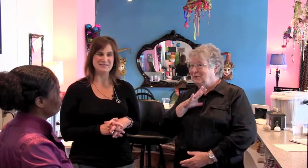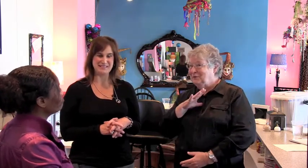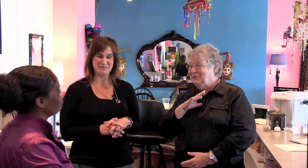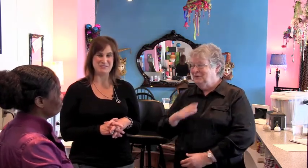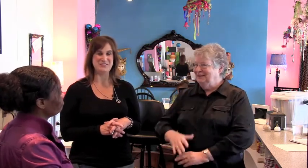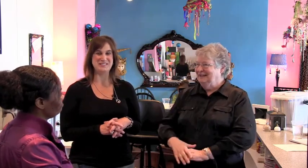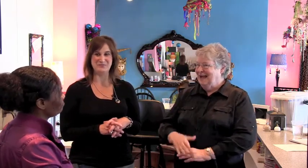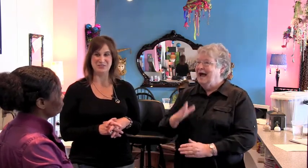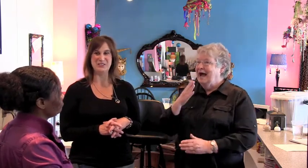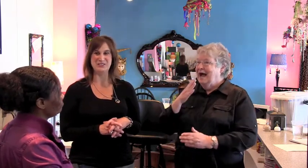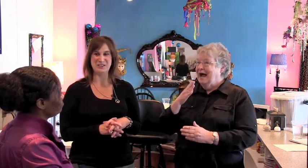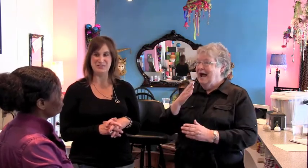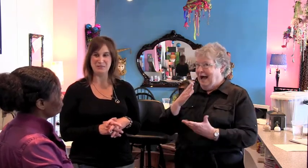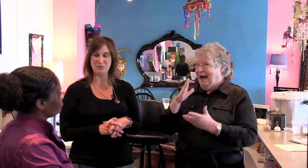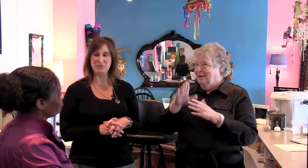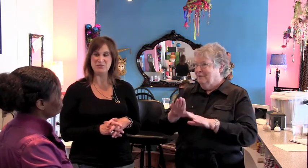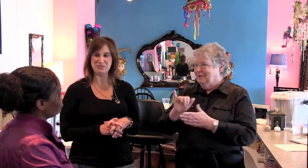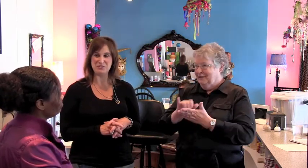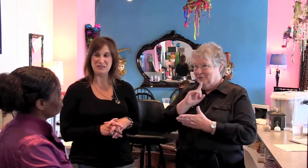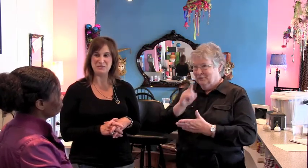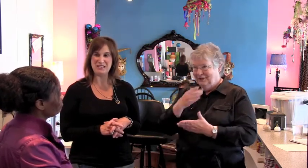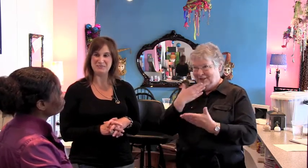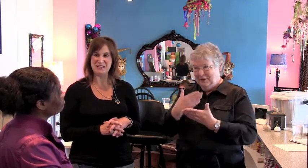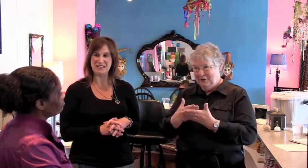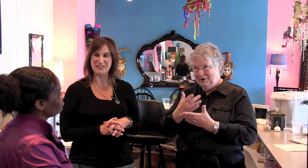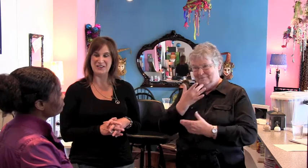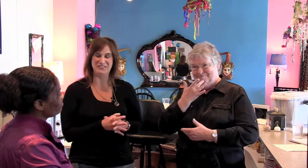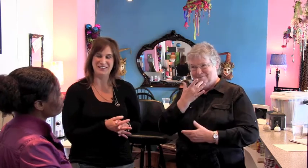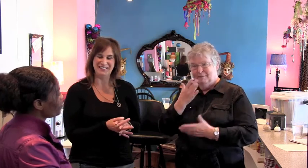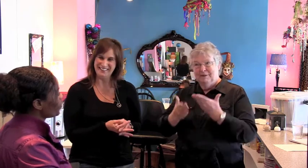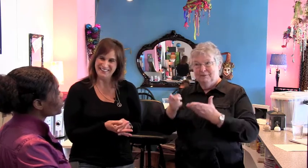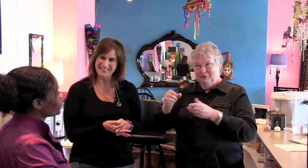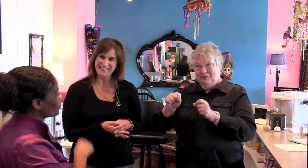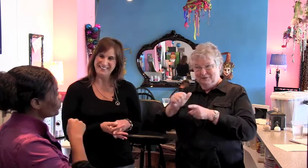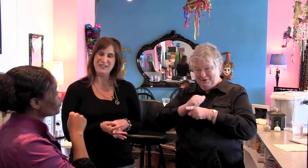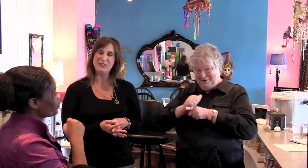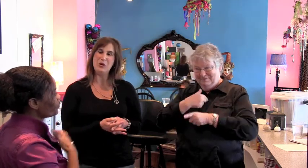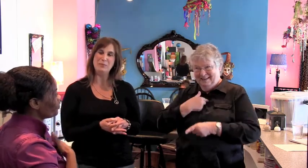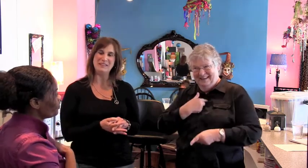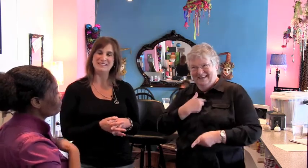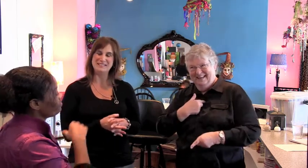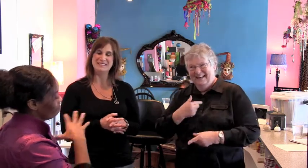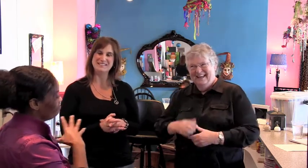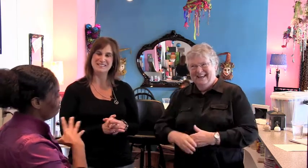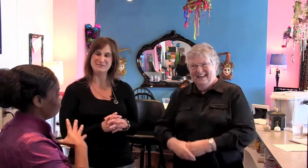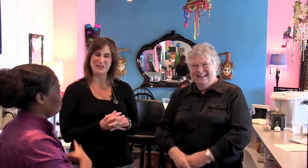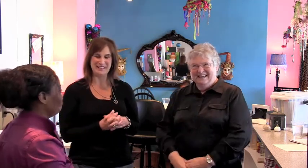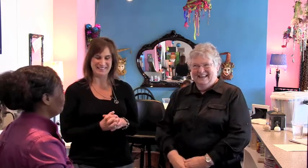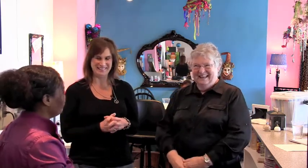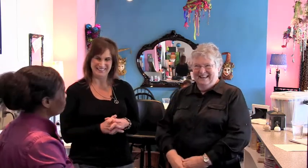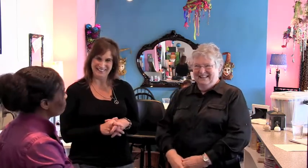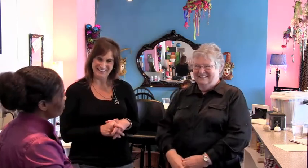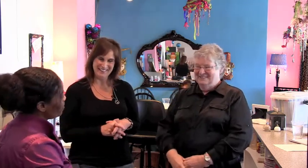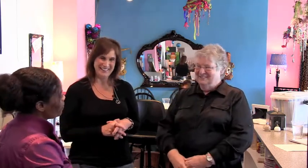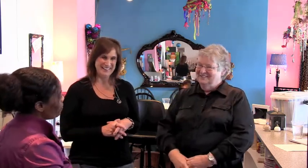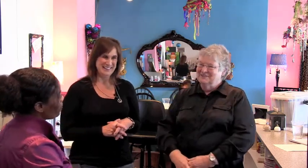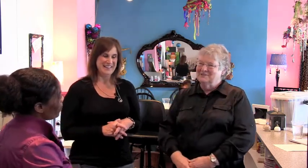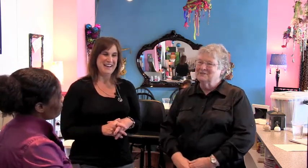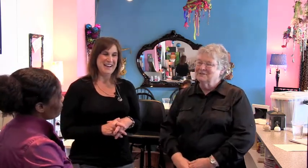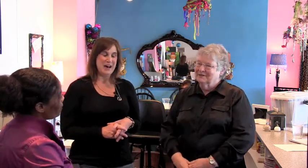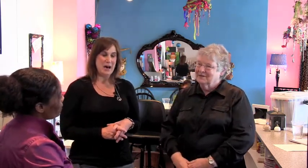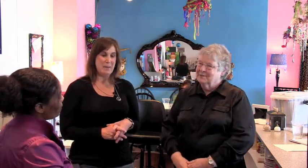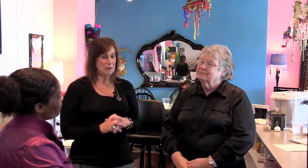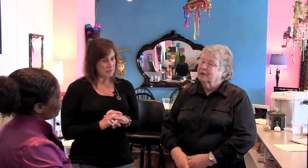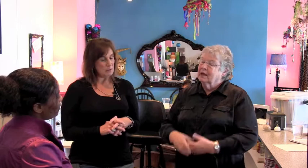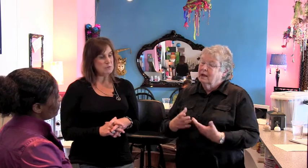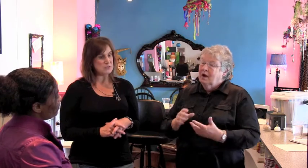I bet you guys have really good coffee. Maybe you can train me on making coffee. Ethiopian way. Sure,